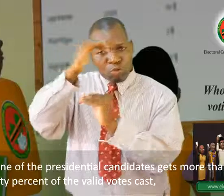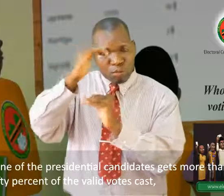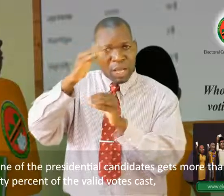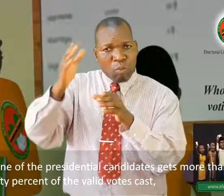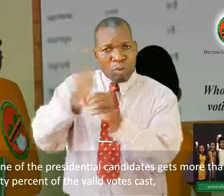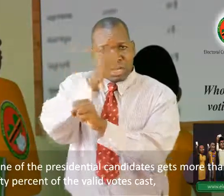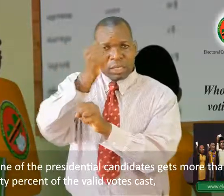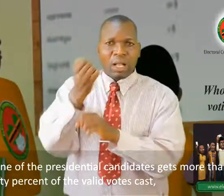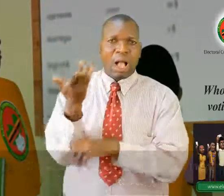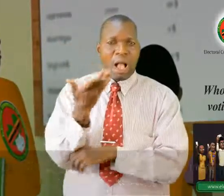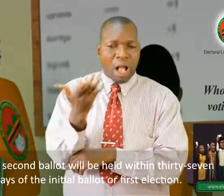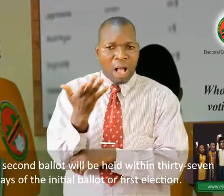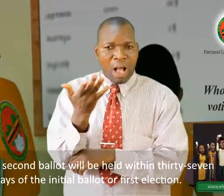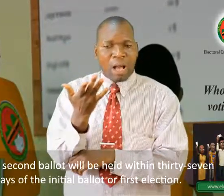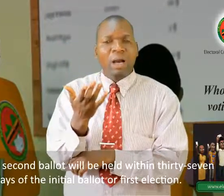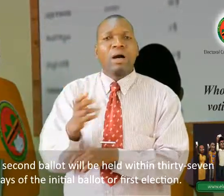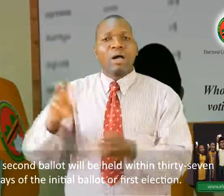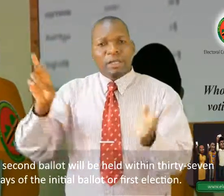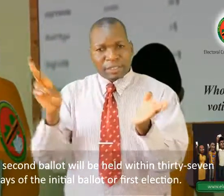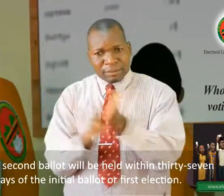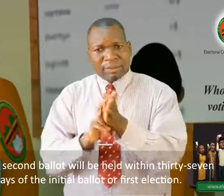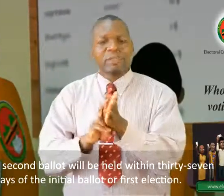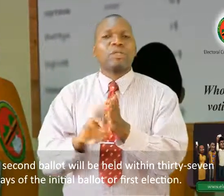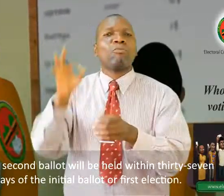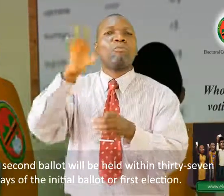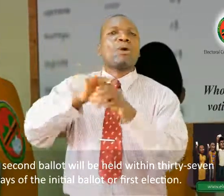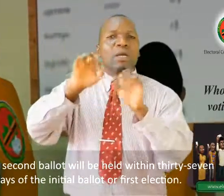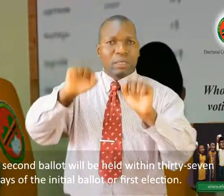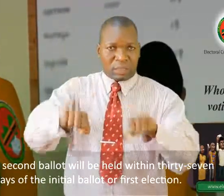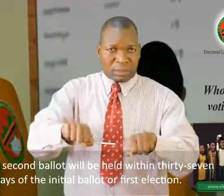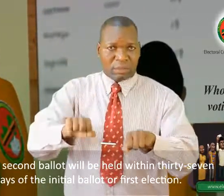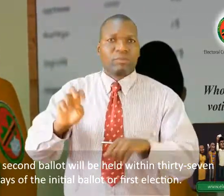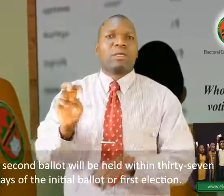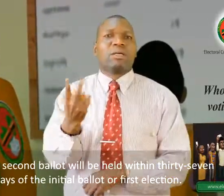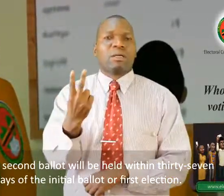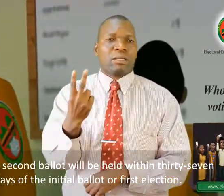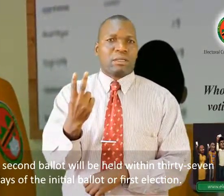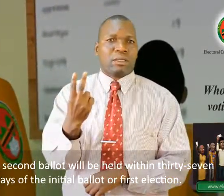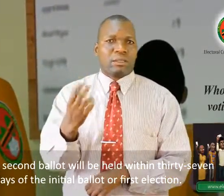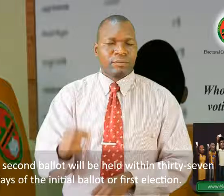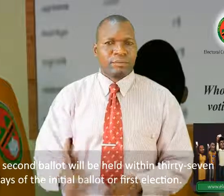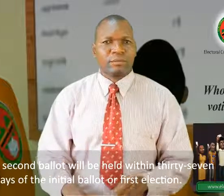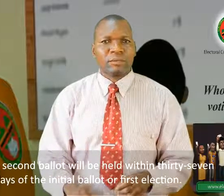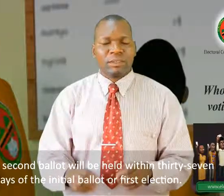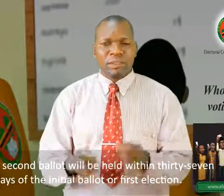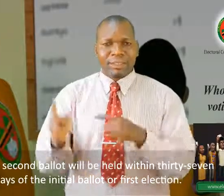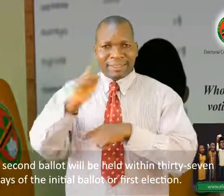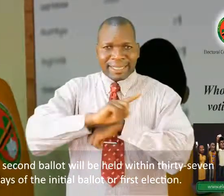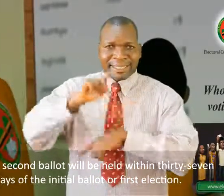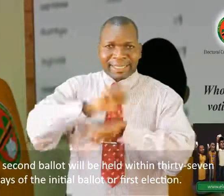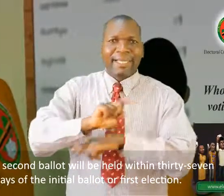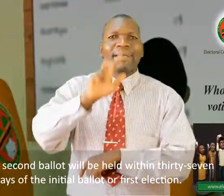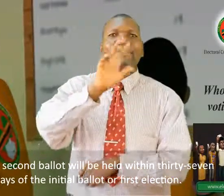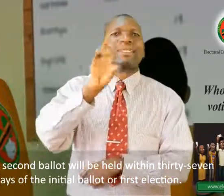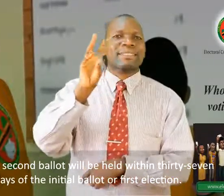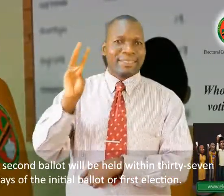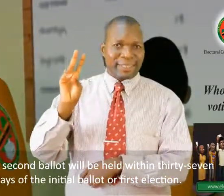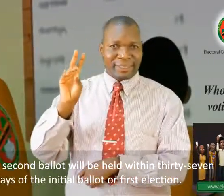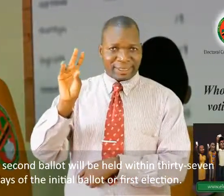valid votes cast, a second ballot will be held within 37 days of the initial ballot or first election.